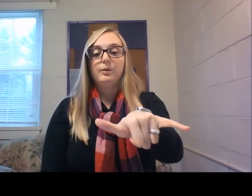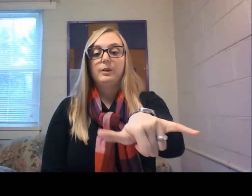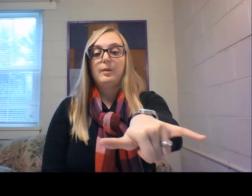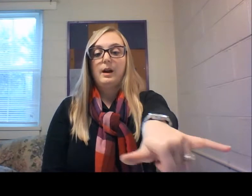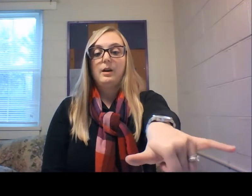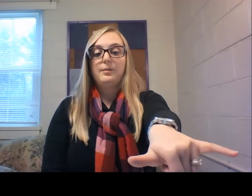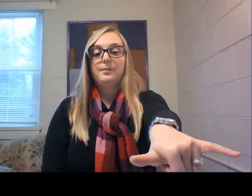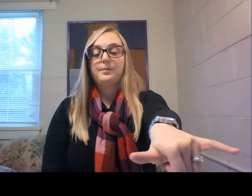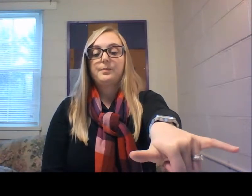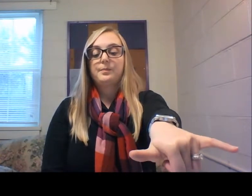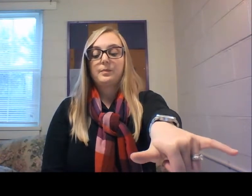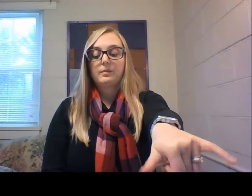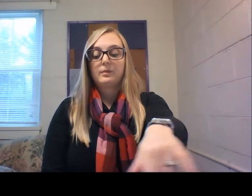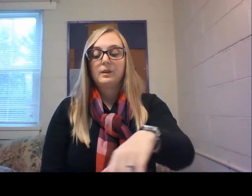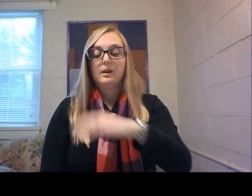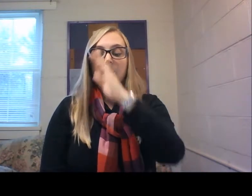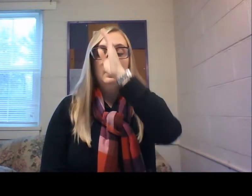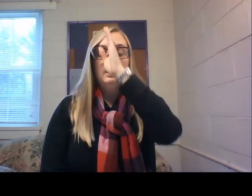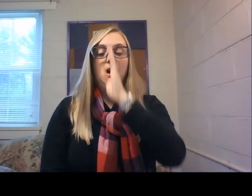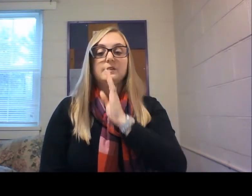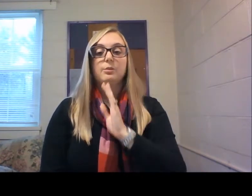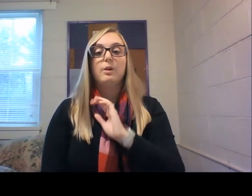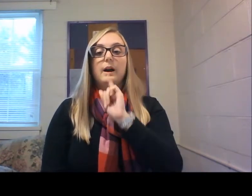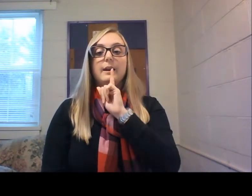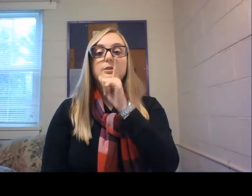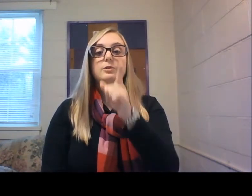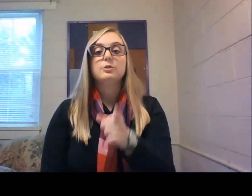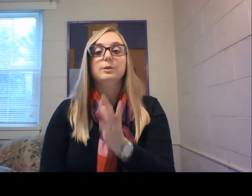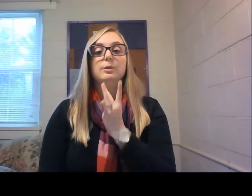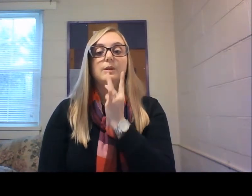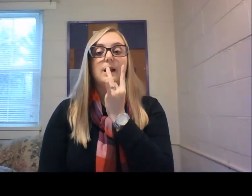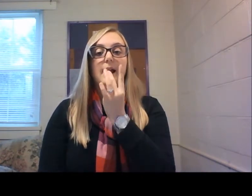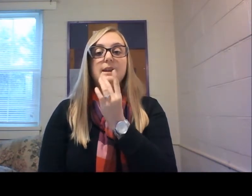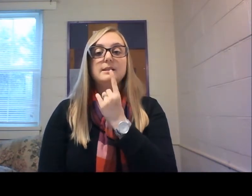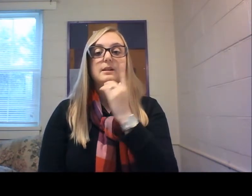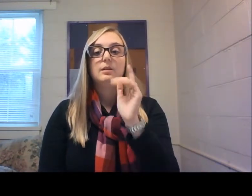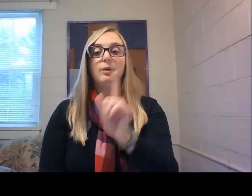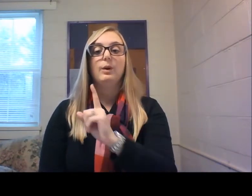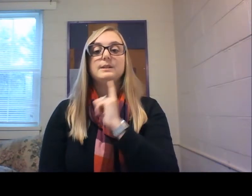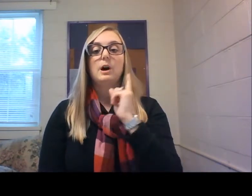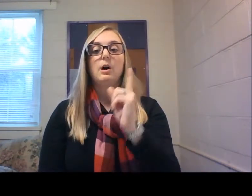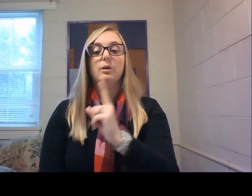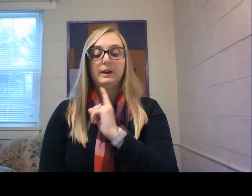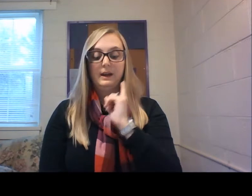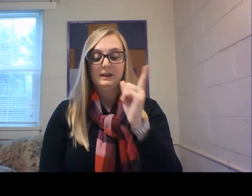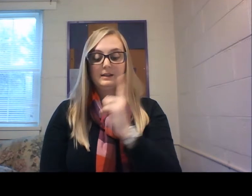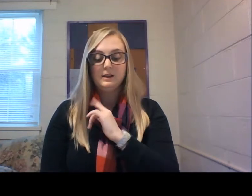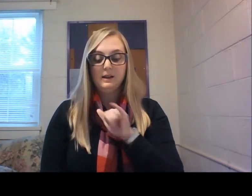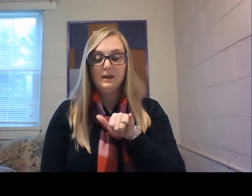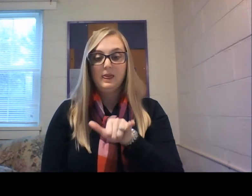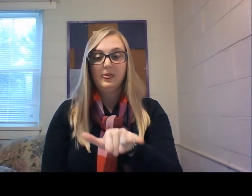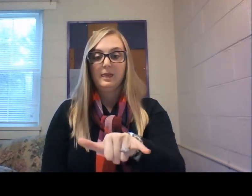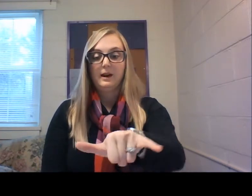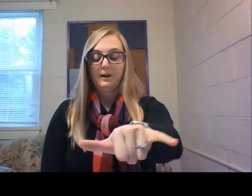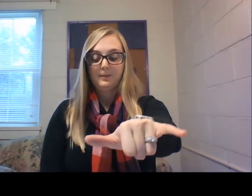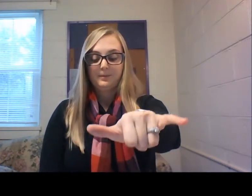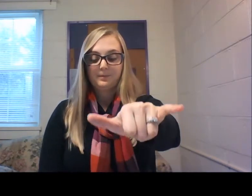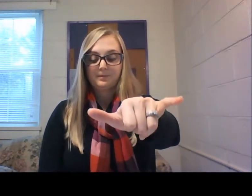them out. God's one true light was always there.